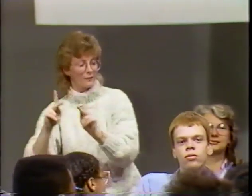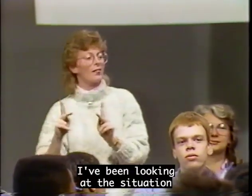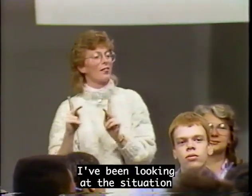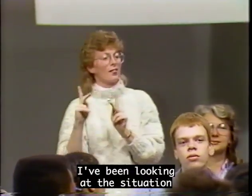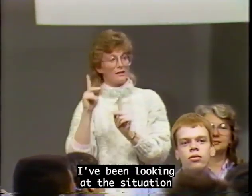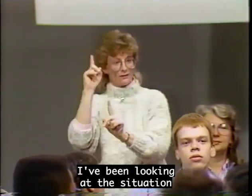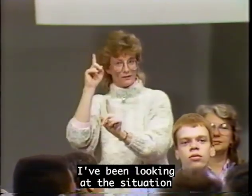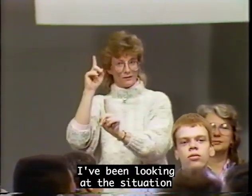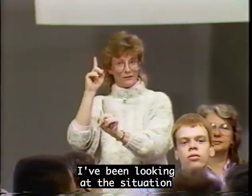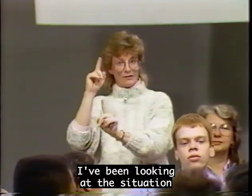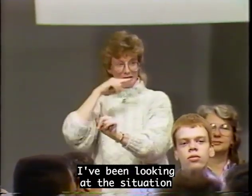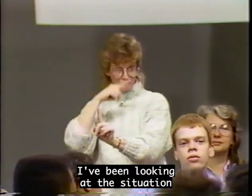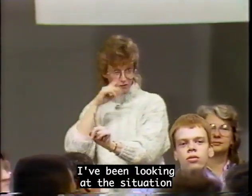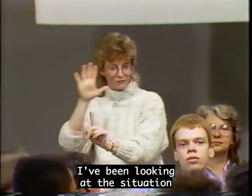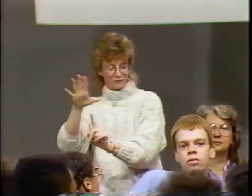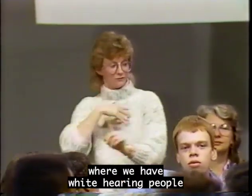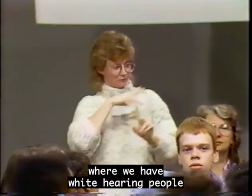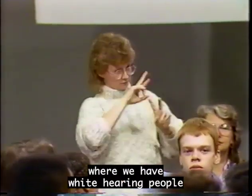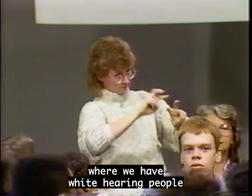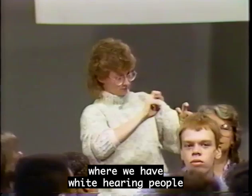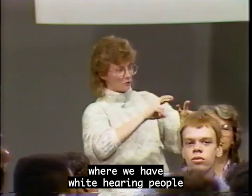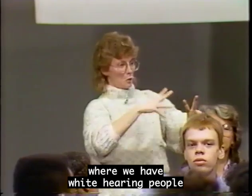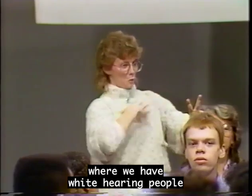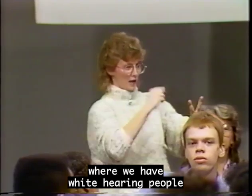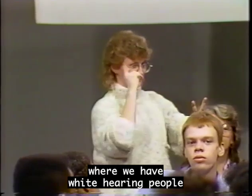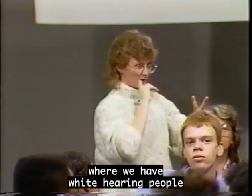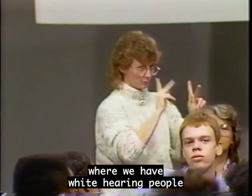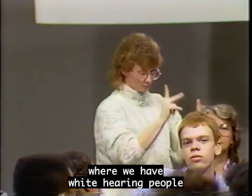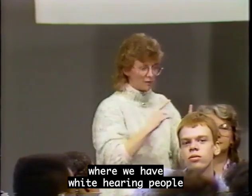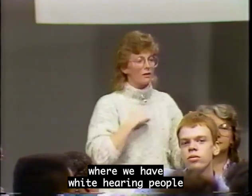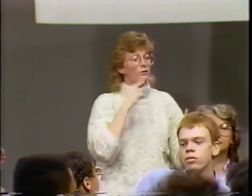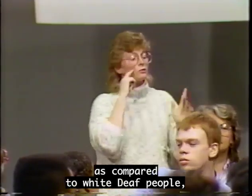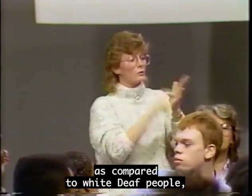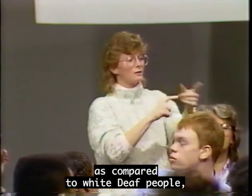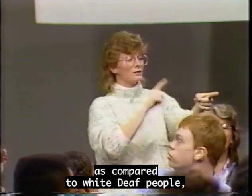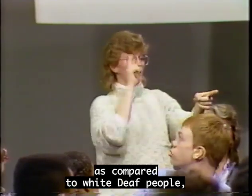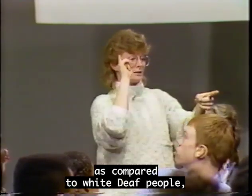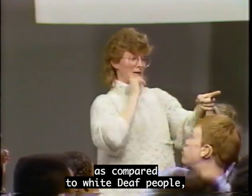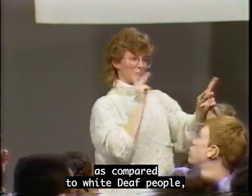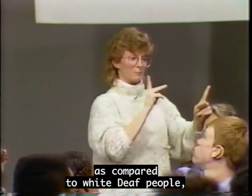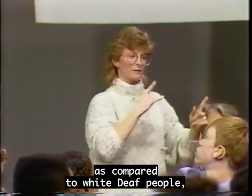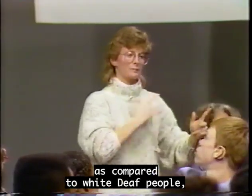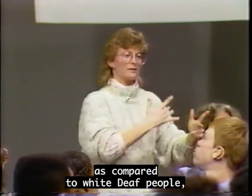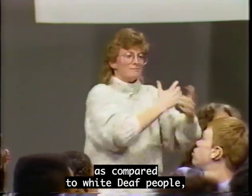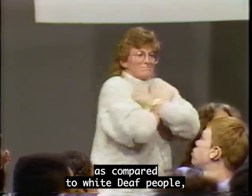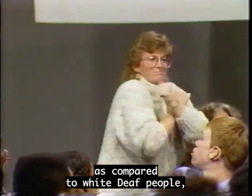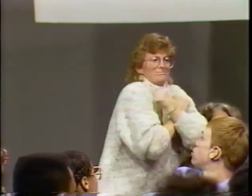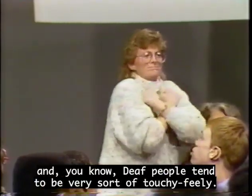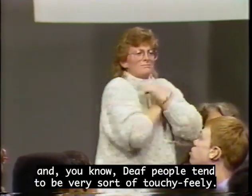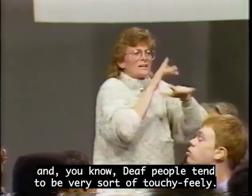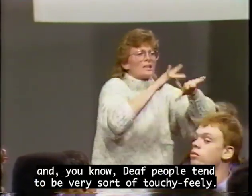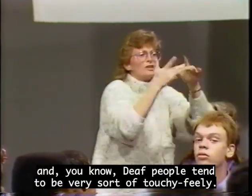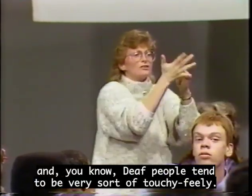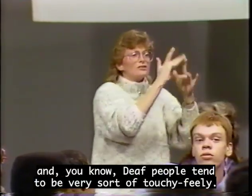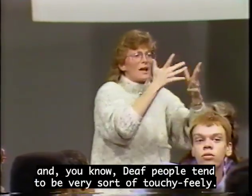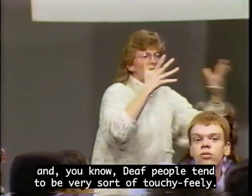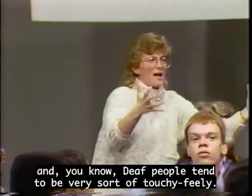I've been looking at the situation where we have white hearing people as compared to white deaf people. Now, you know, deaf people tend